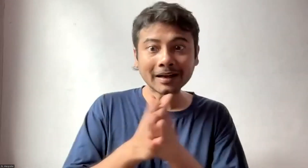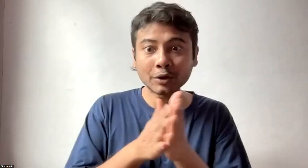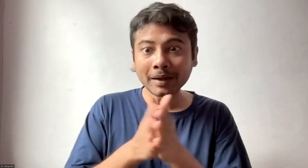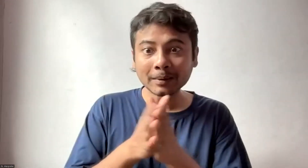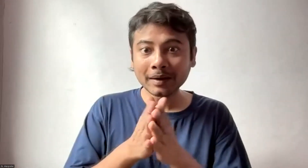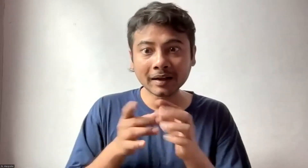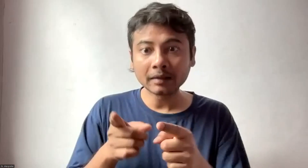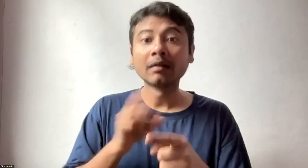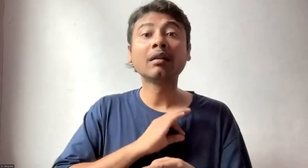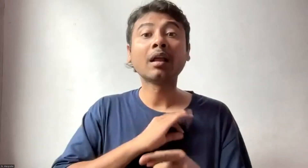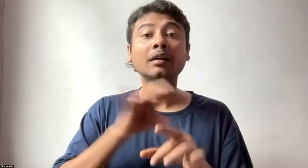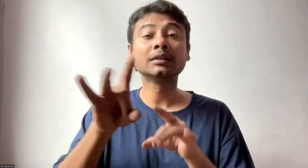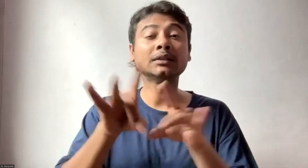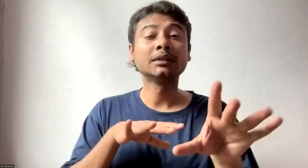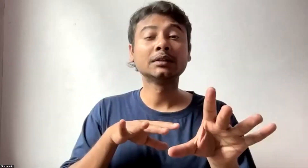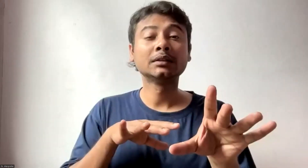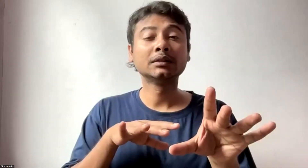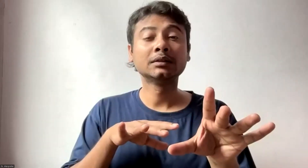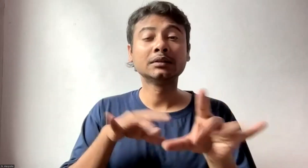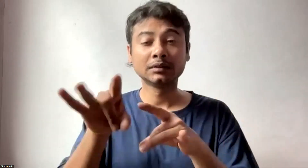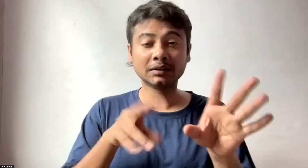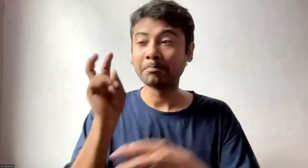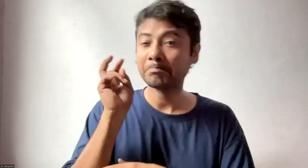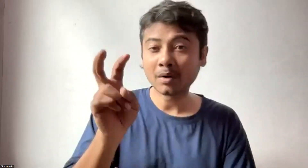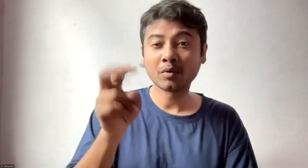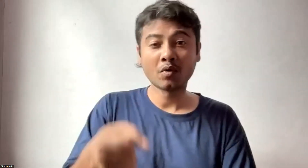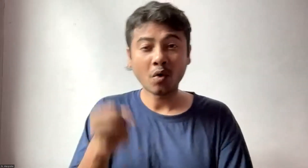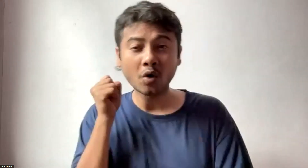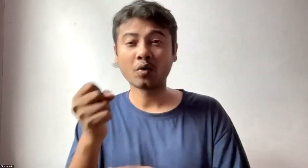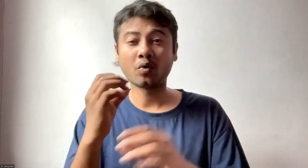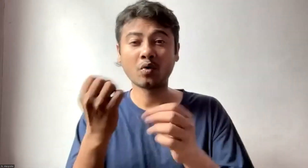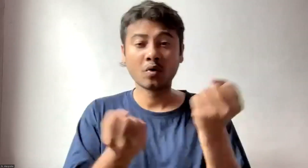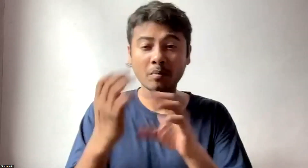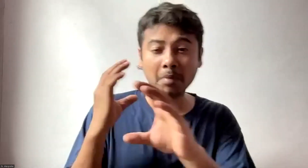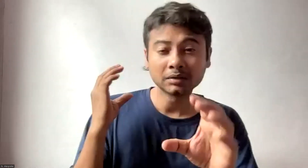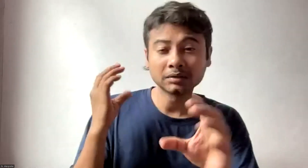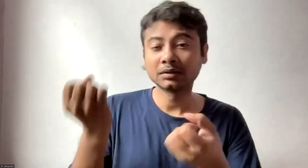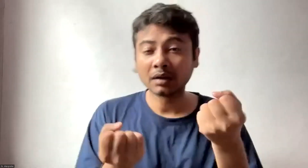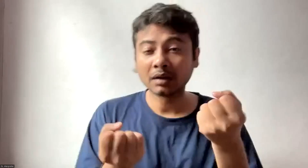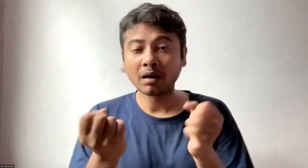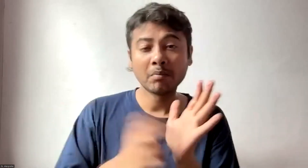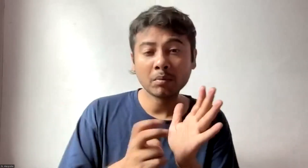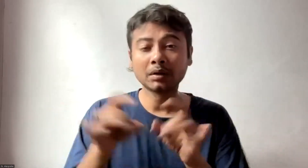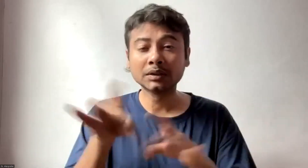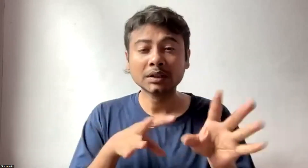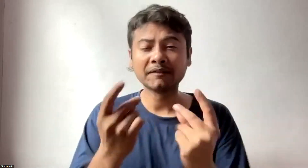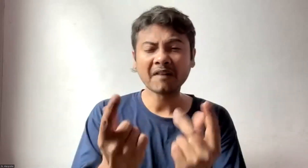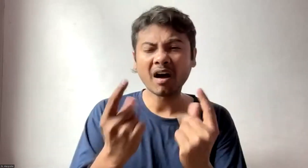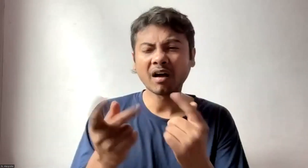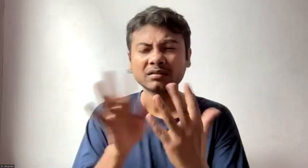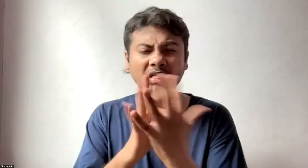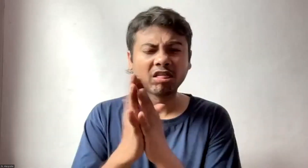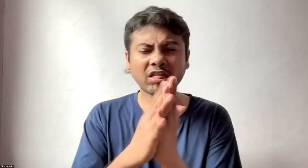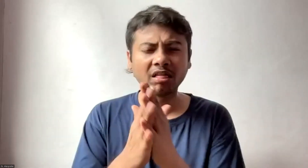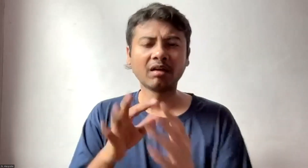or people are running from here to there in trains, in buses. City life, how you all know how city